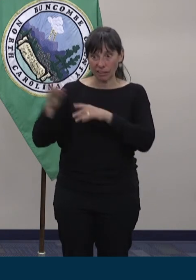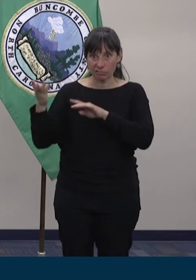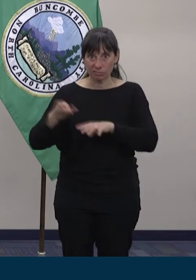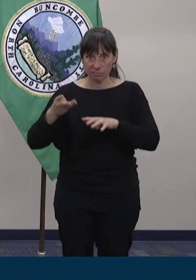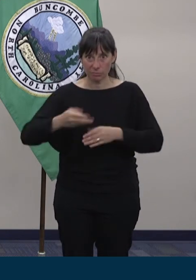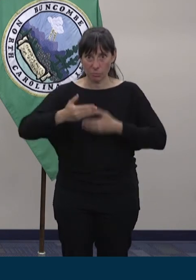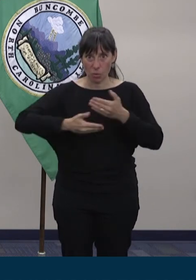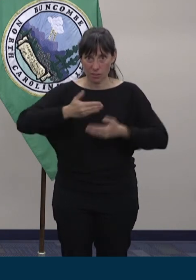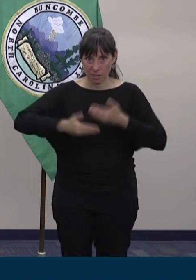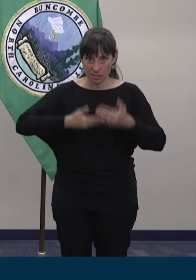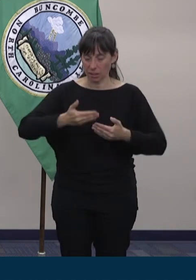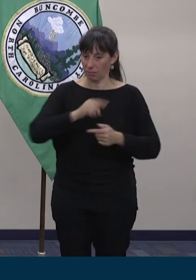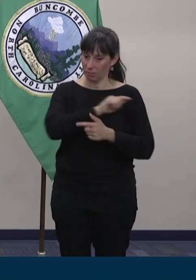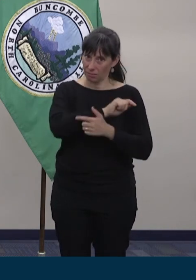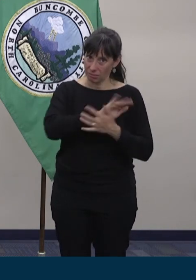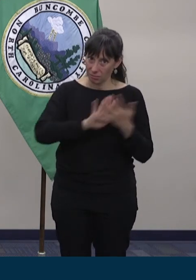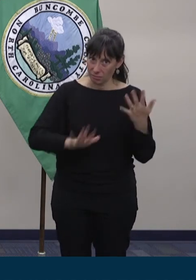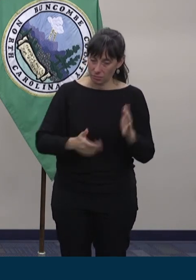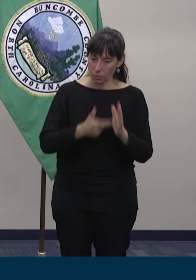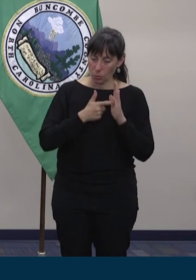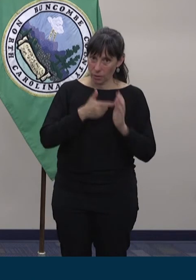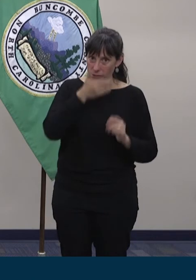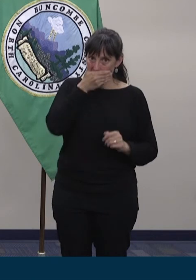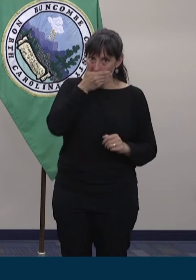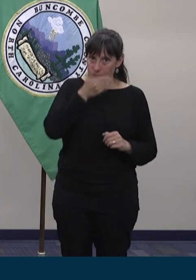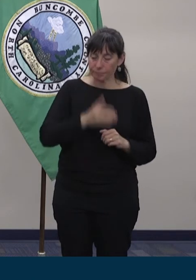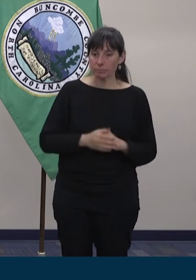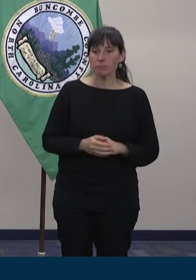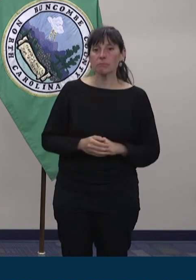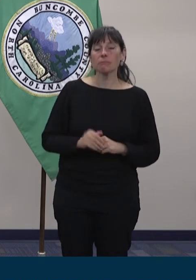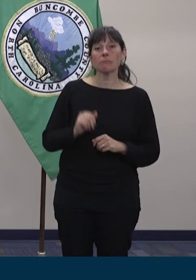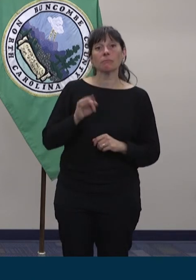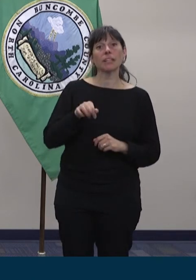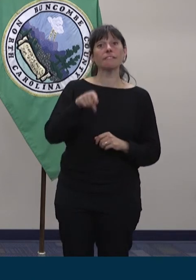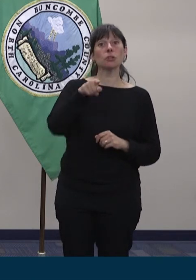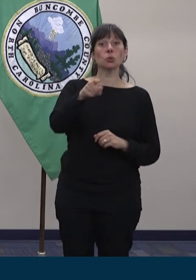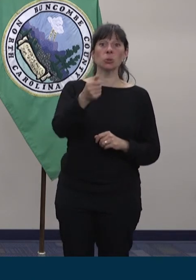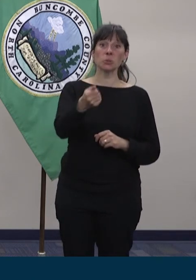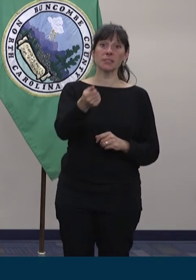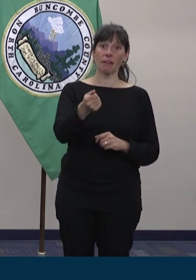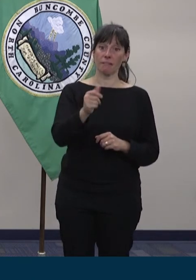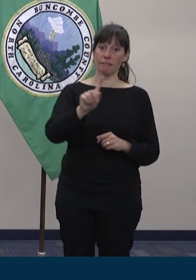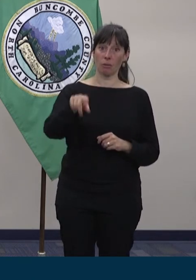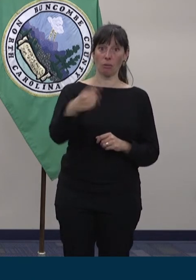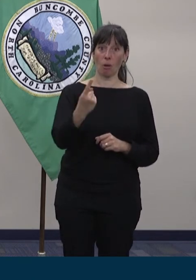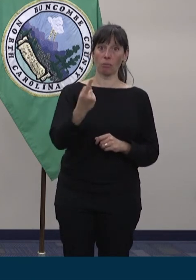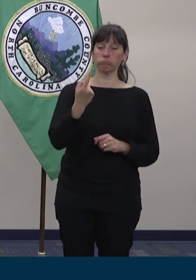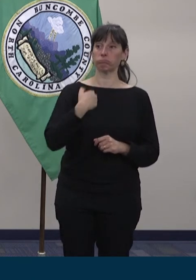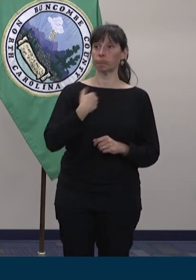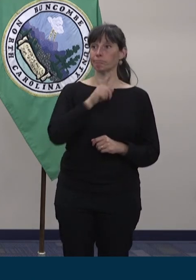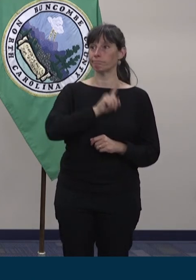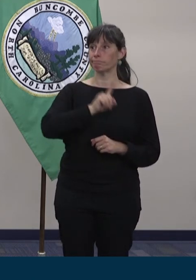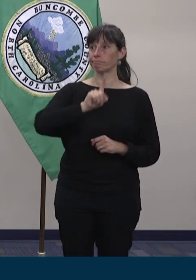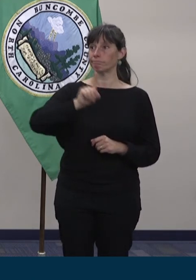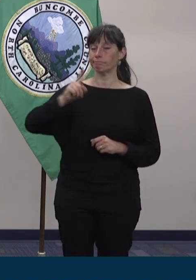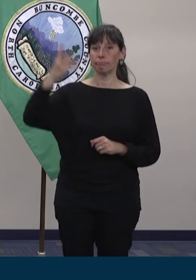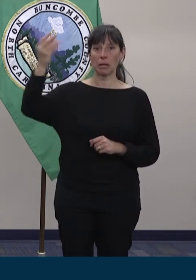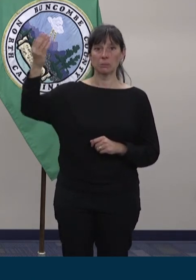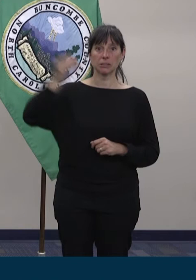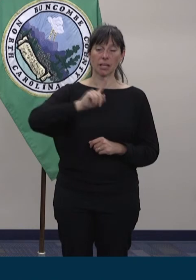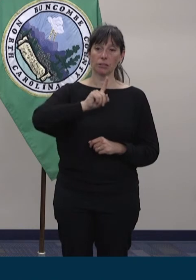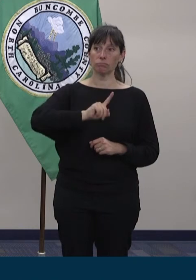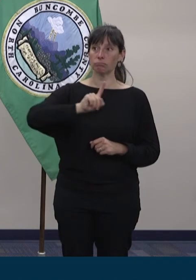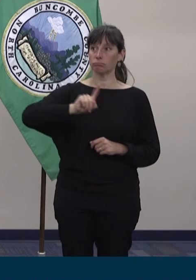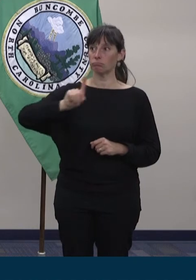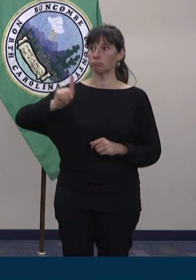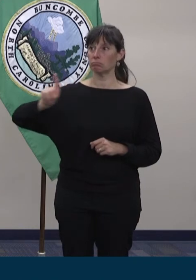If you're outside by yourself or with your immediate family, you do not need a face covering. But if you will be passing